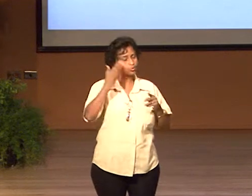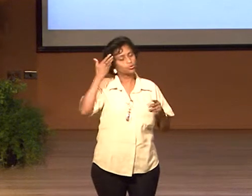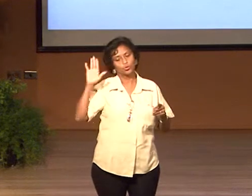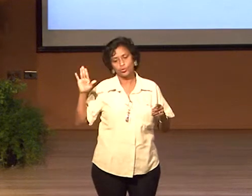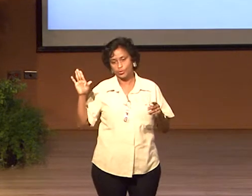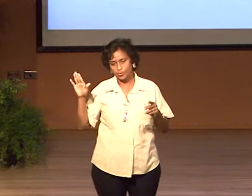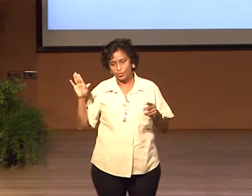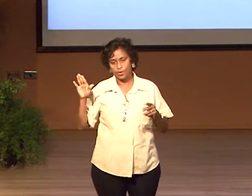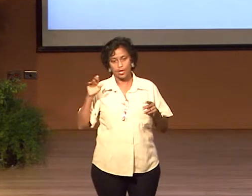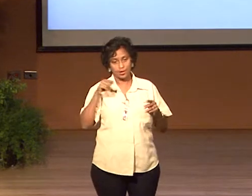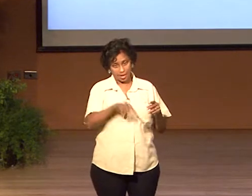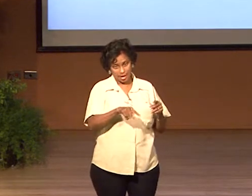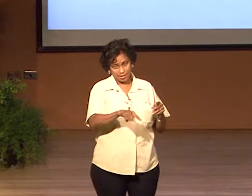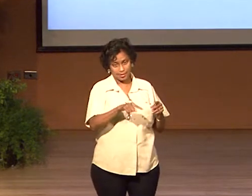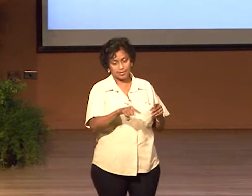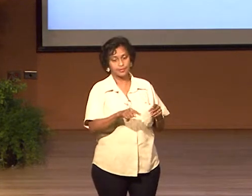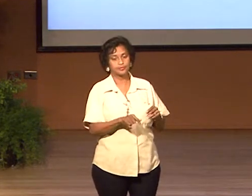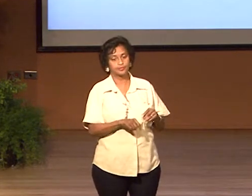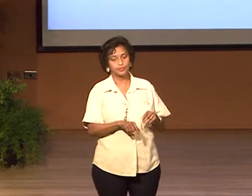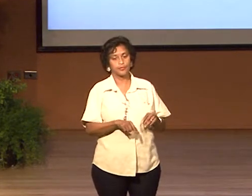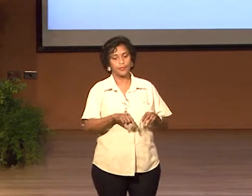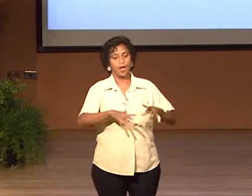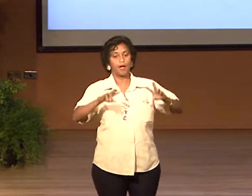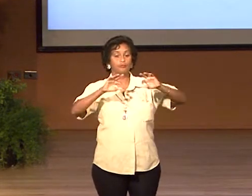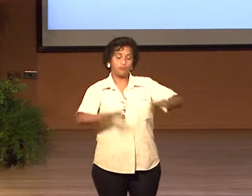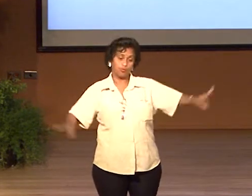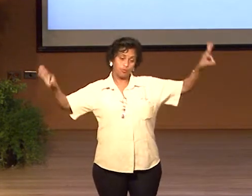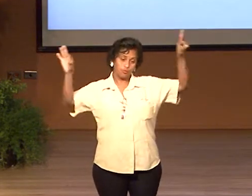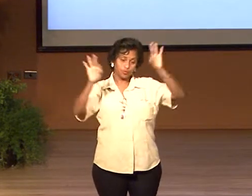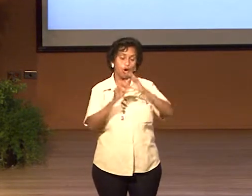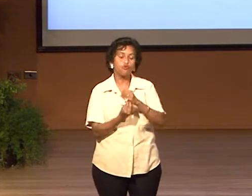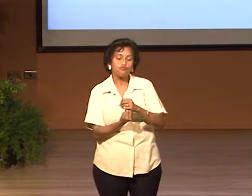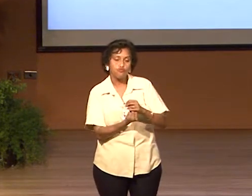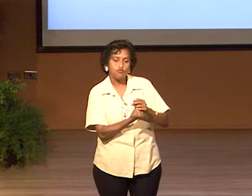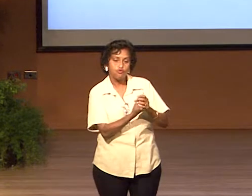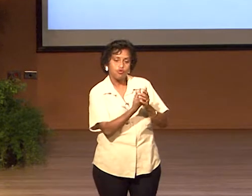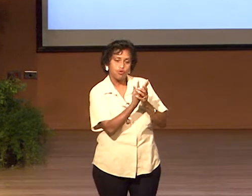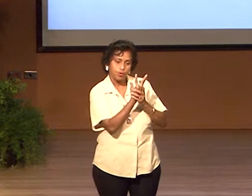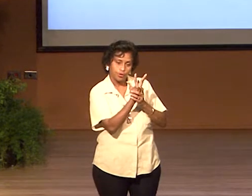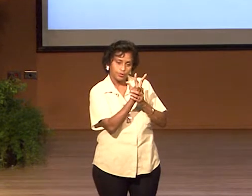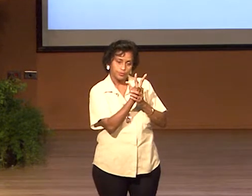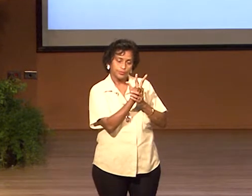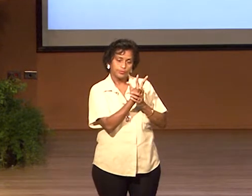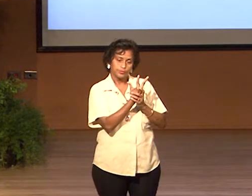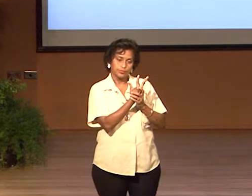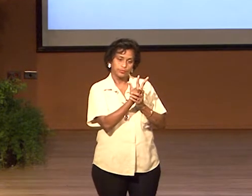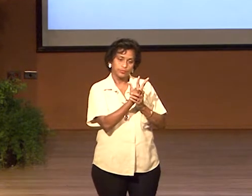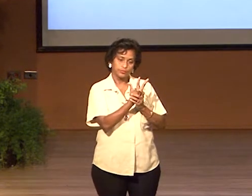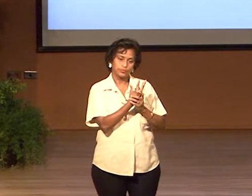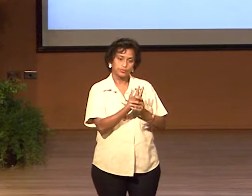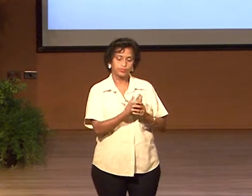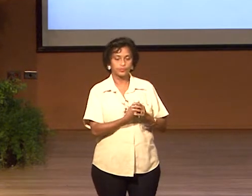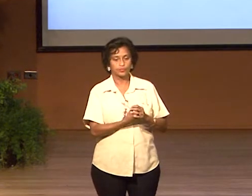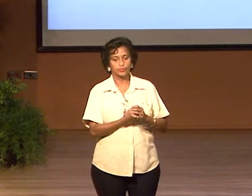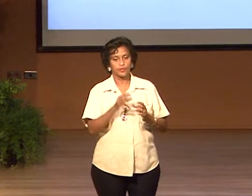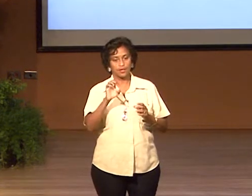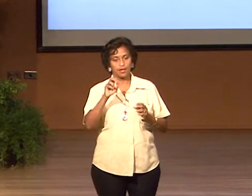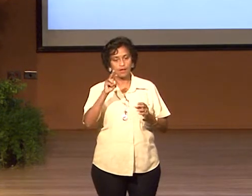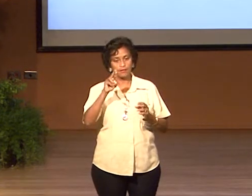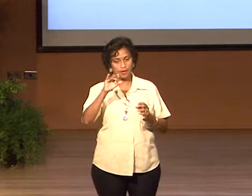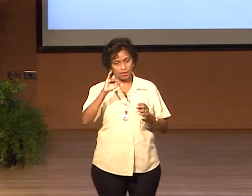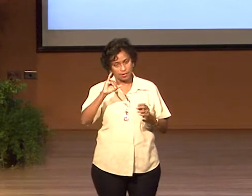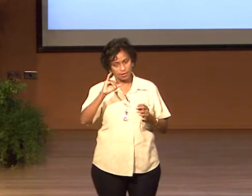that is fundamental to growth. So, in relation to that, Eric Fromm